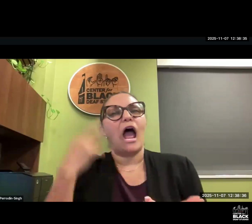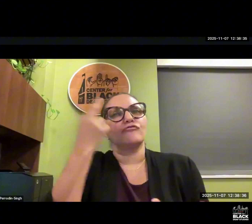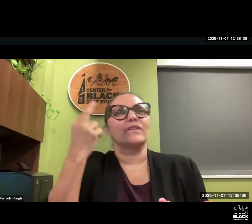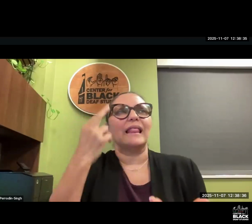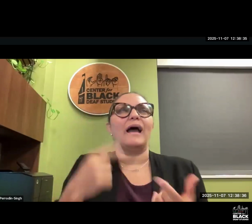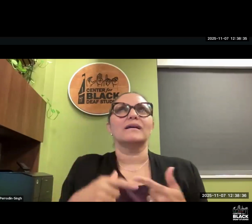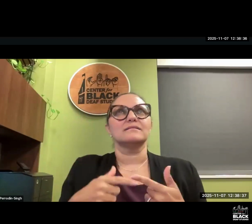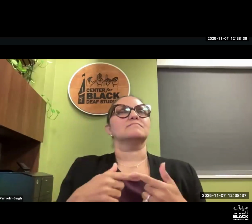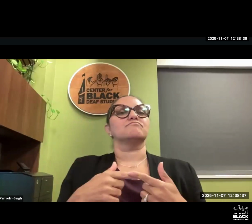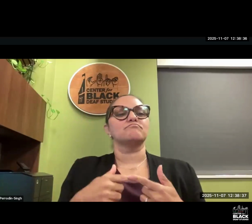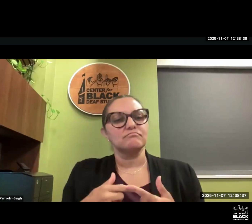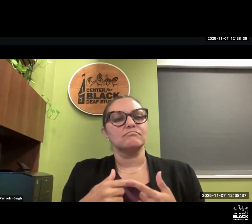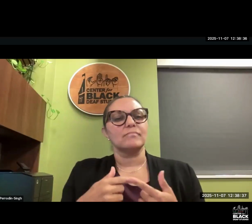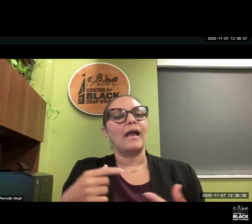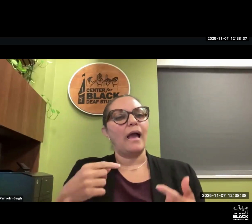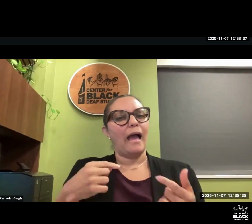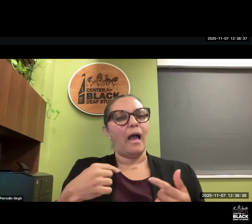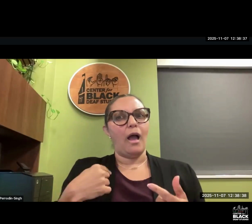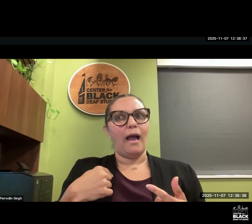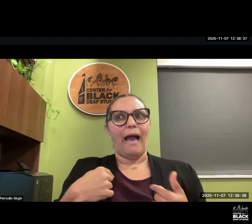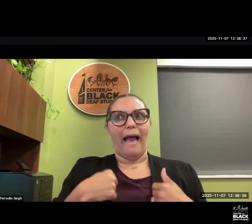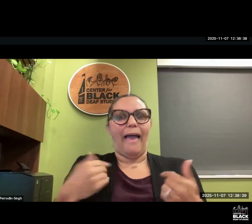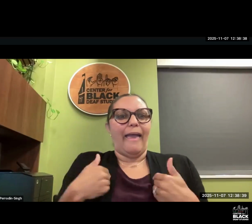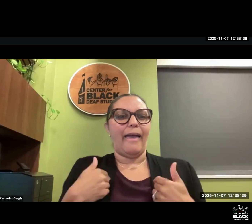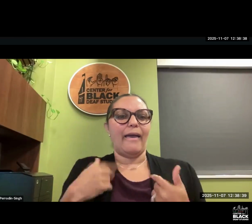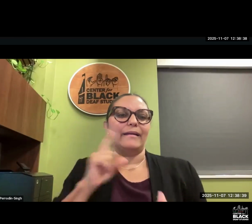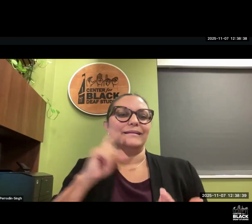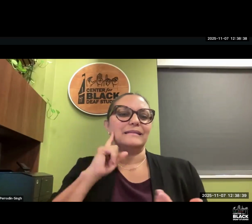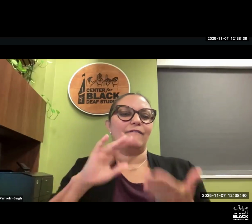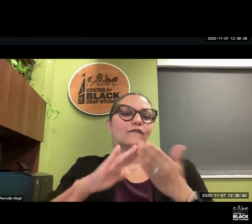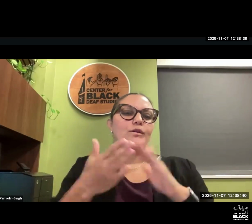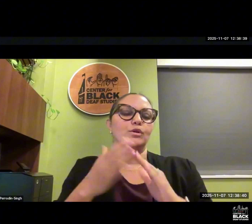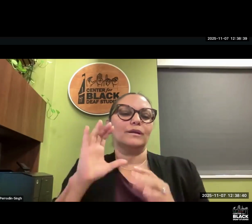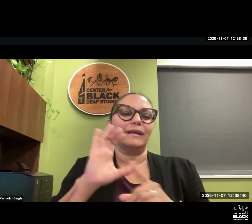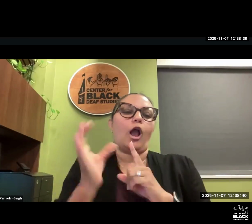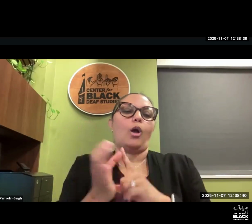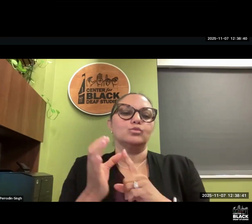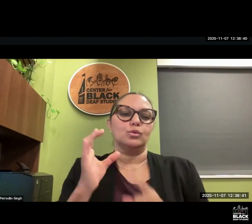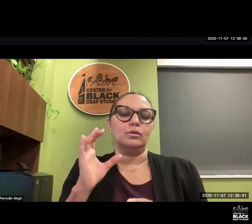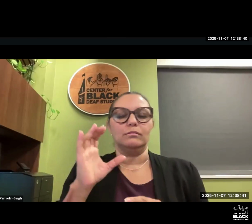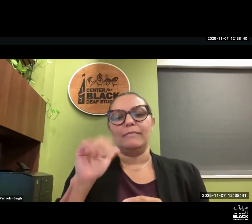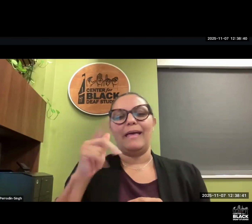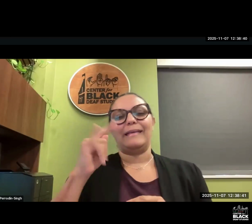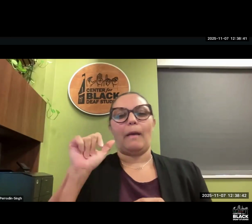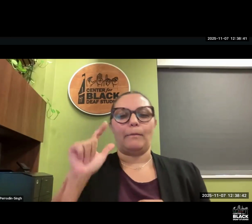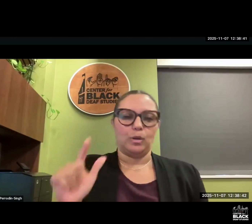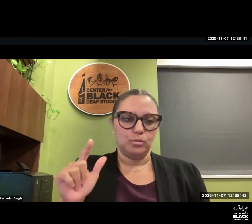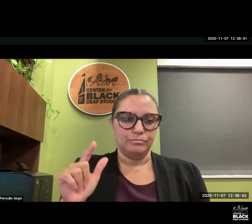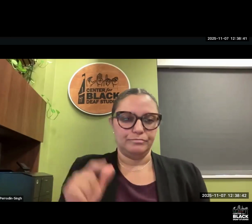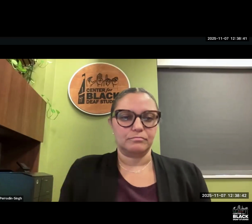findings and looking at the data overall, I started to come with some conclusions that I do have